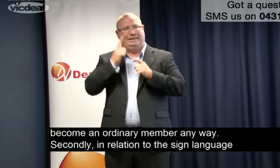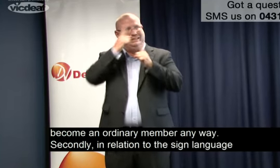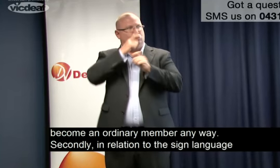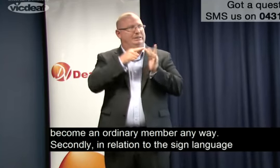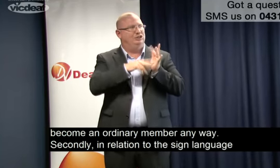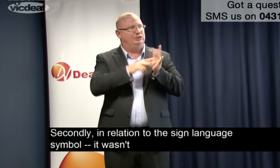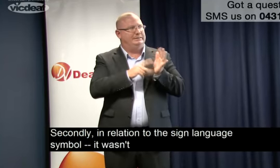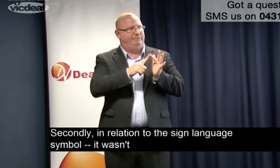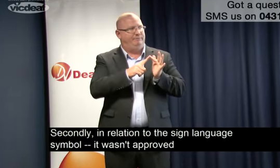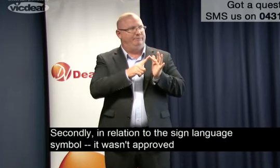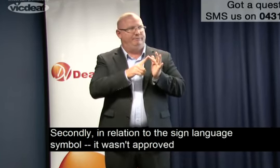correct.